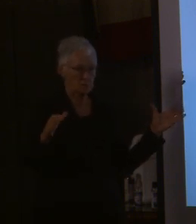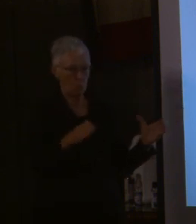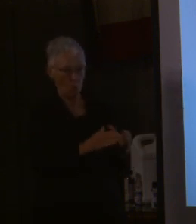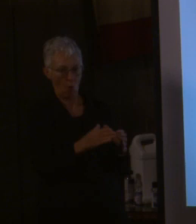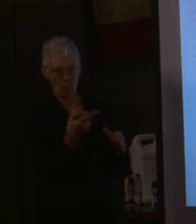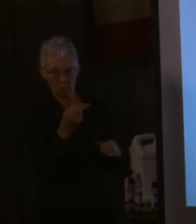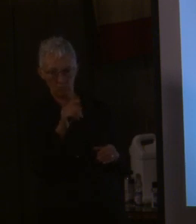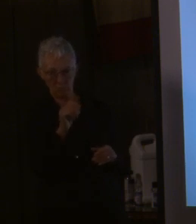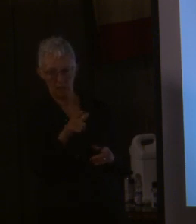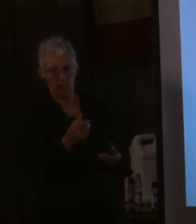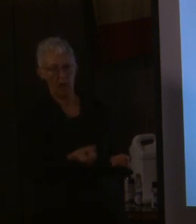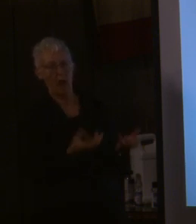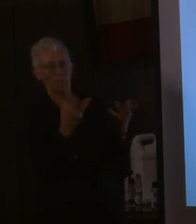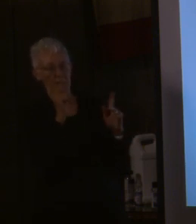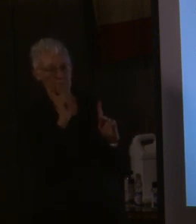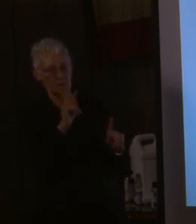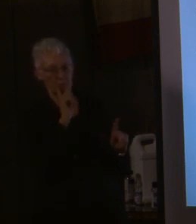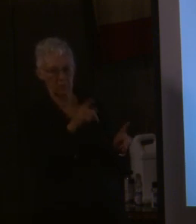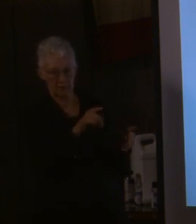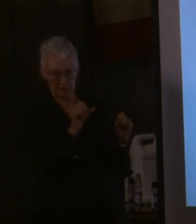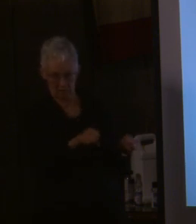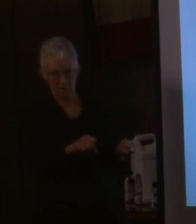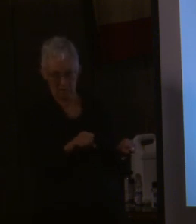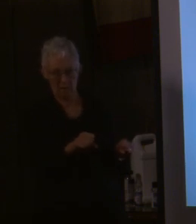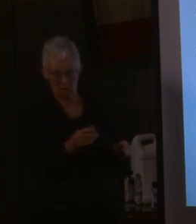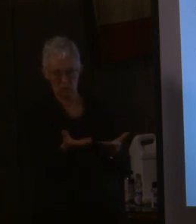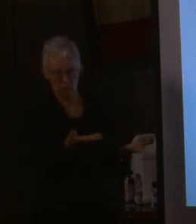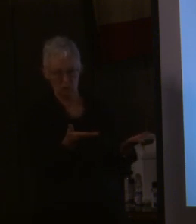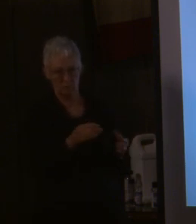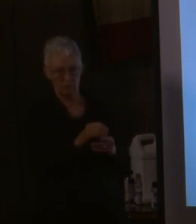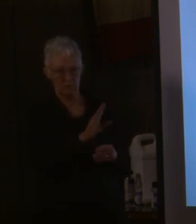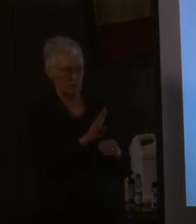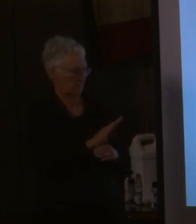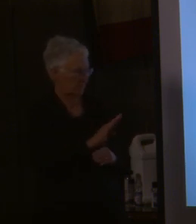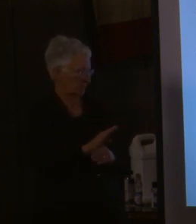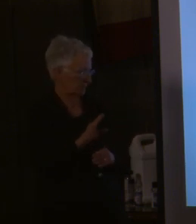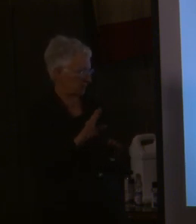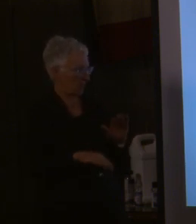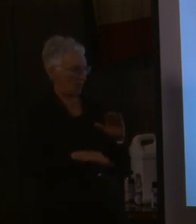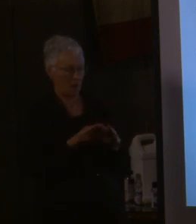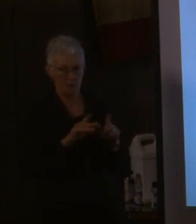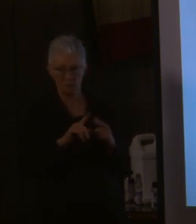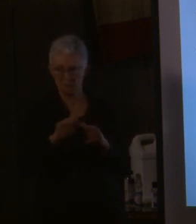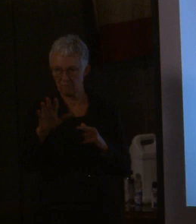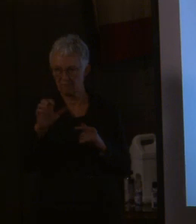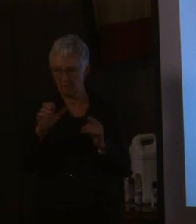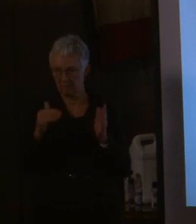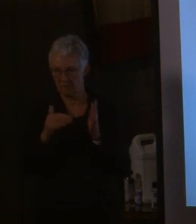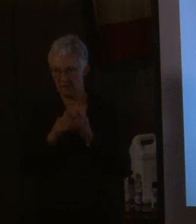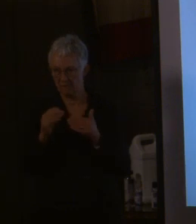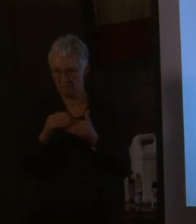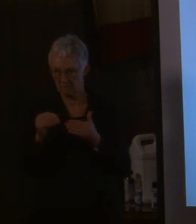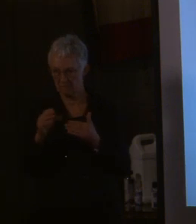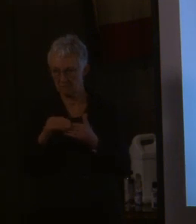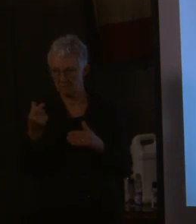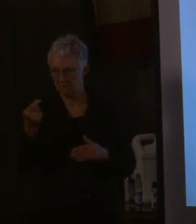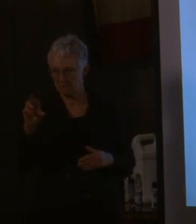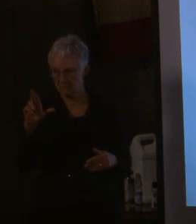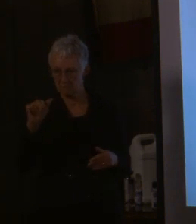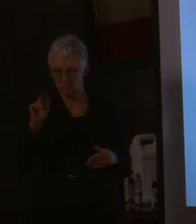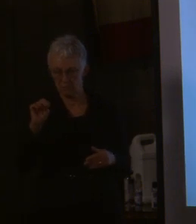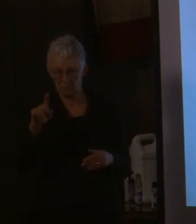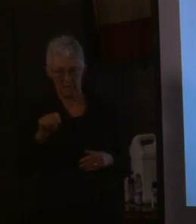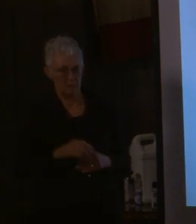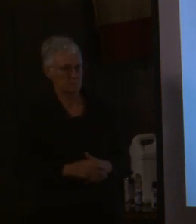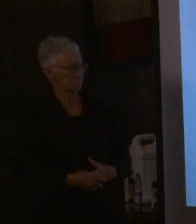it down that way. But again, if you want to think about it, getting back to size, $500,000 grants for them based upon that. Let's go to the